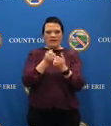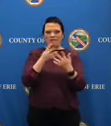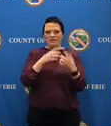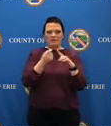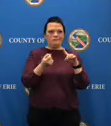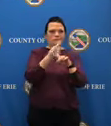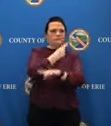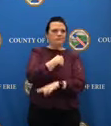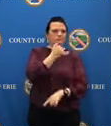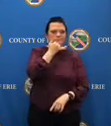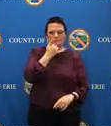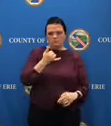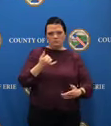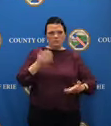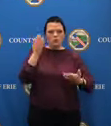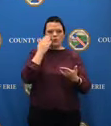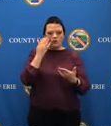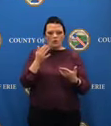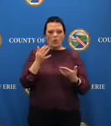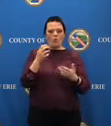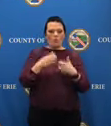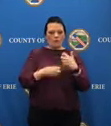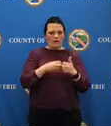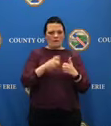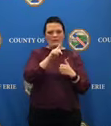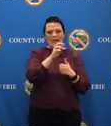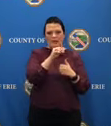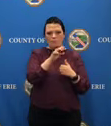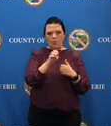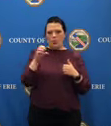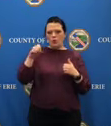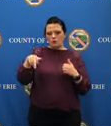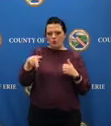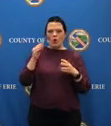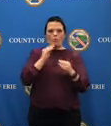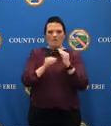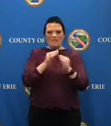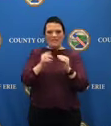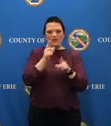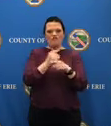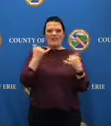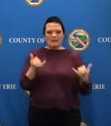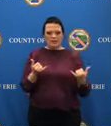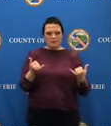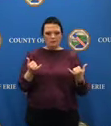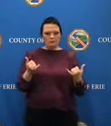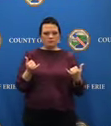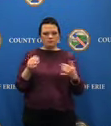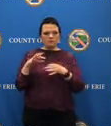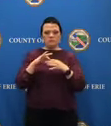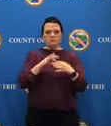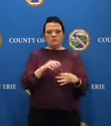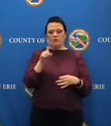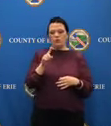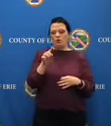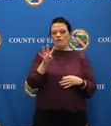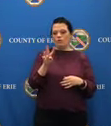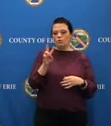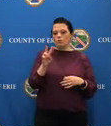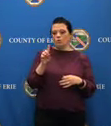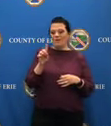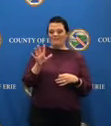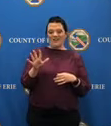know there was a problem with the Kenmore and Orchard Park numbers. Those are being fixed as we speak. And with regards to